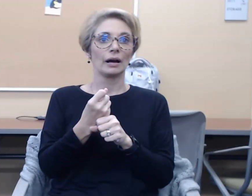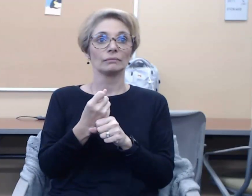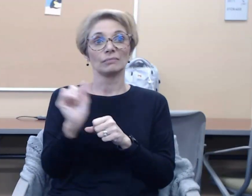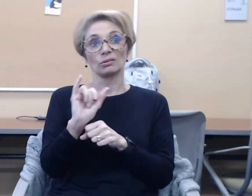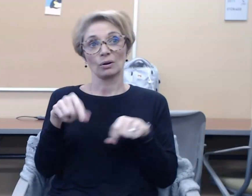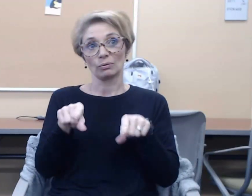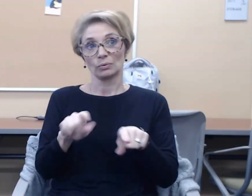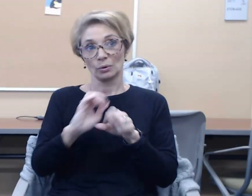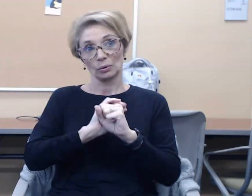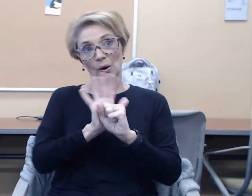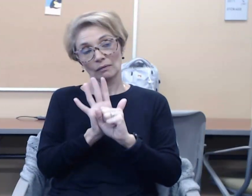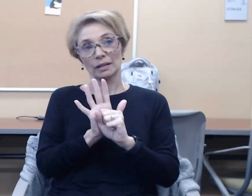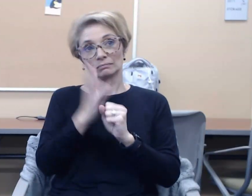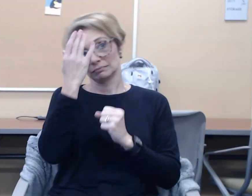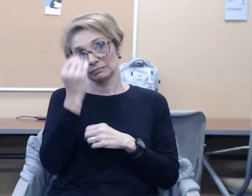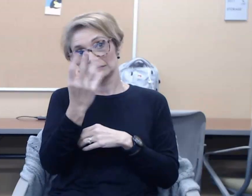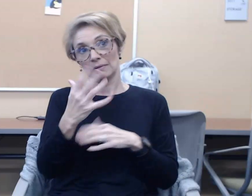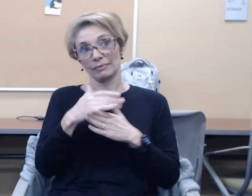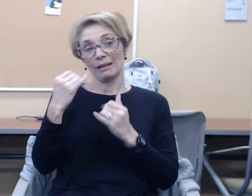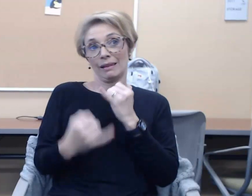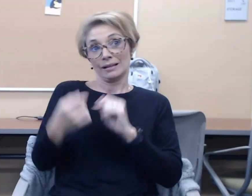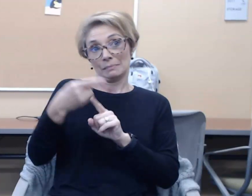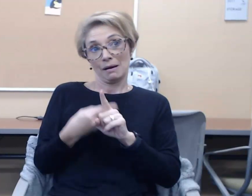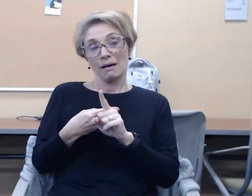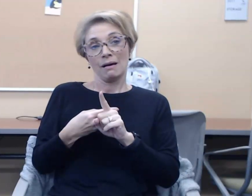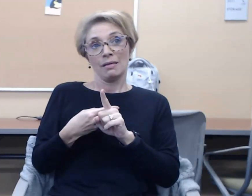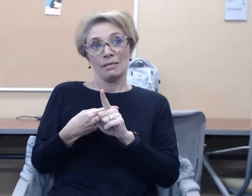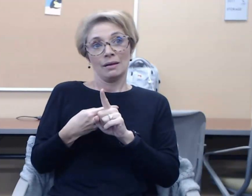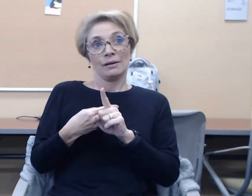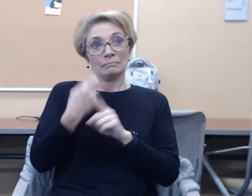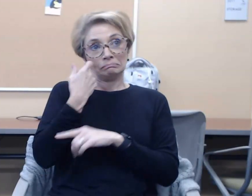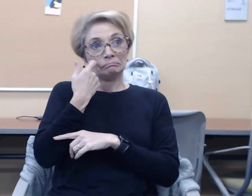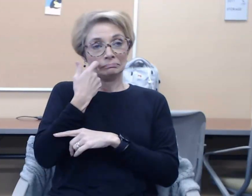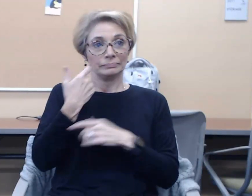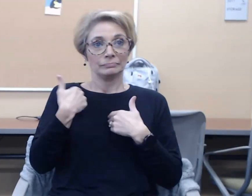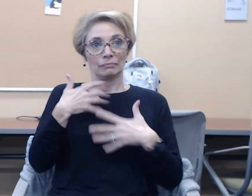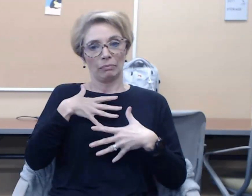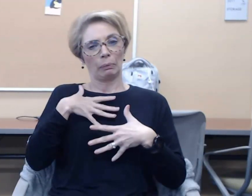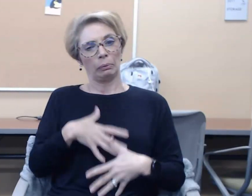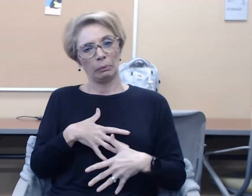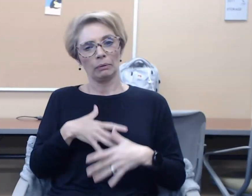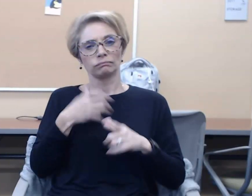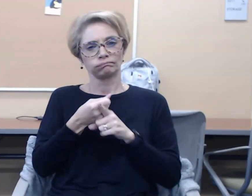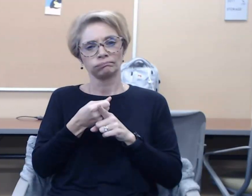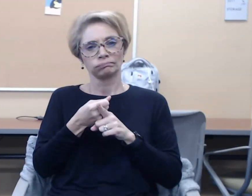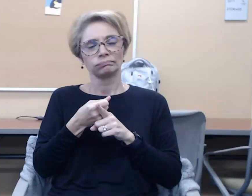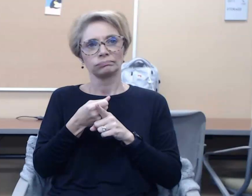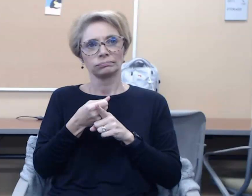be quite transparent with you, the last month I have had some depressive episodes, as well as some times